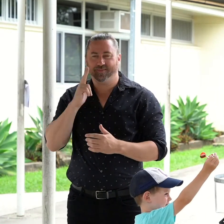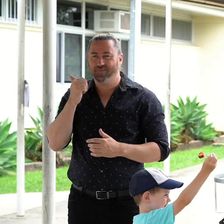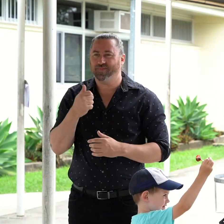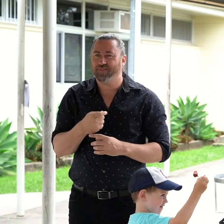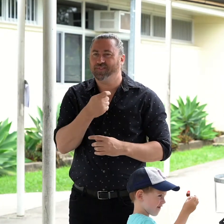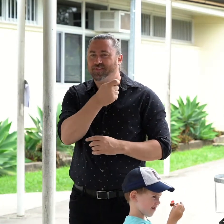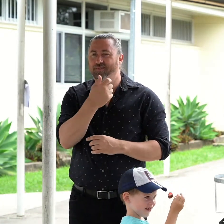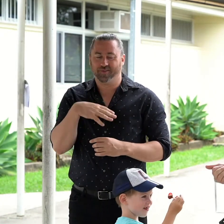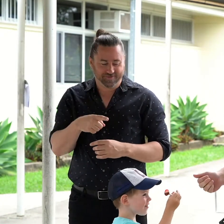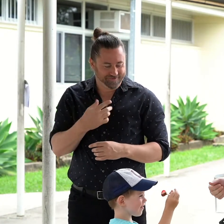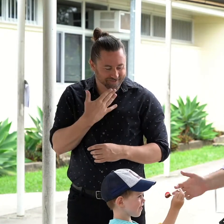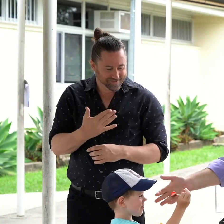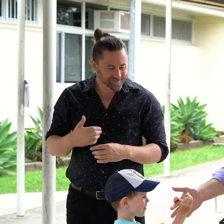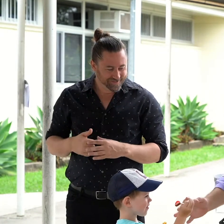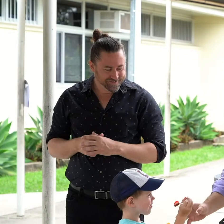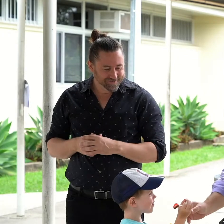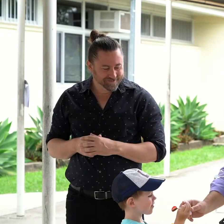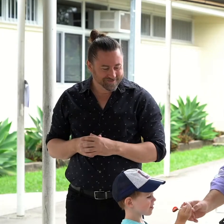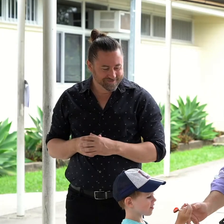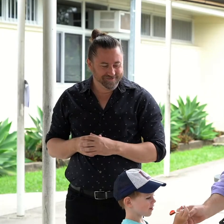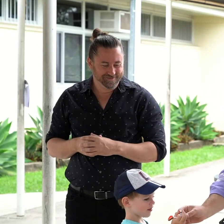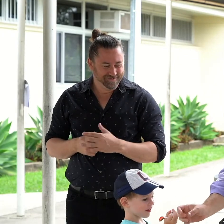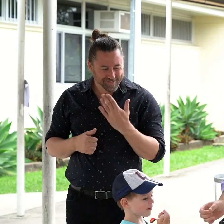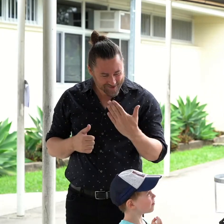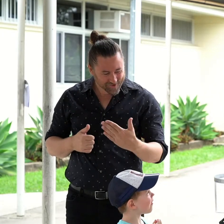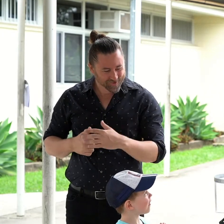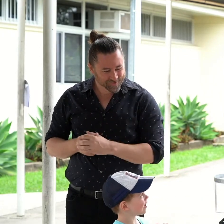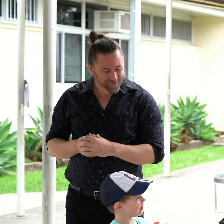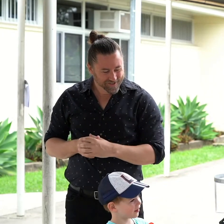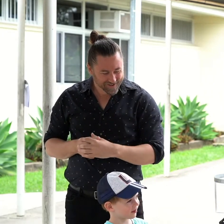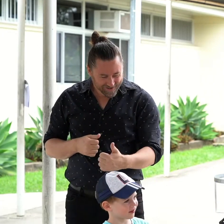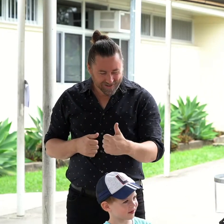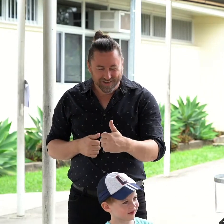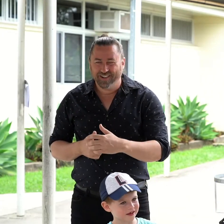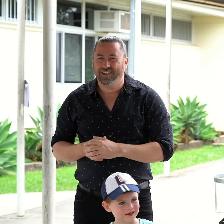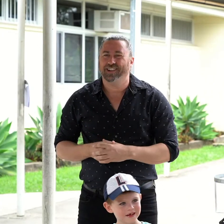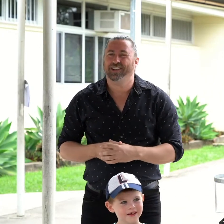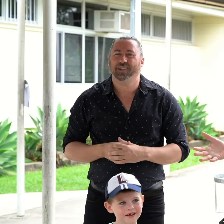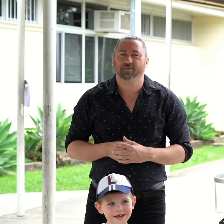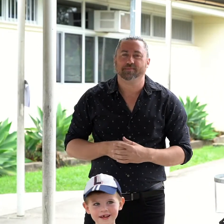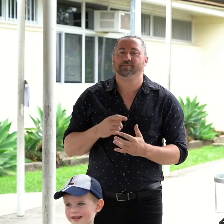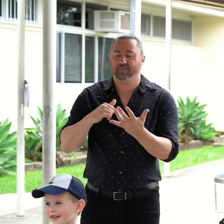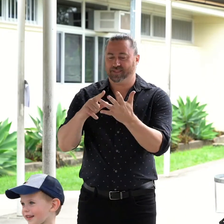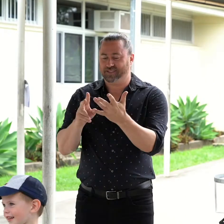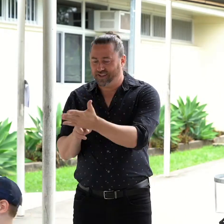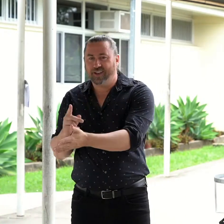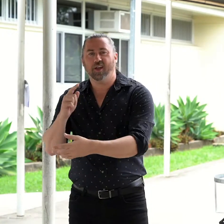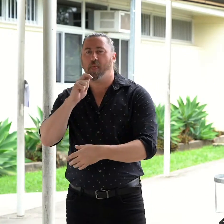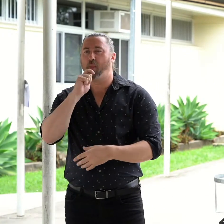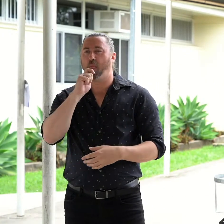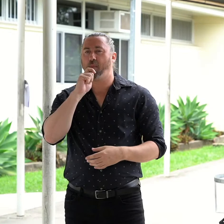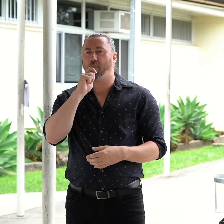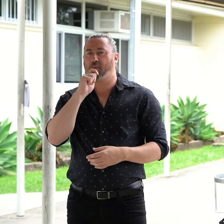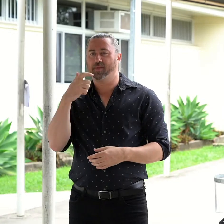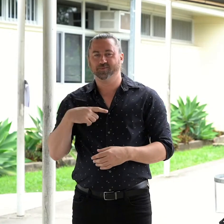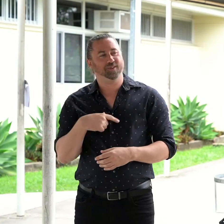Oh, thanks very much, mate. Yeah, very good. Okay. My son just got a lollipop, which is